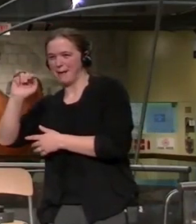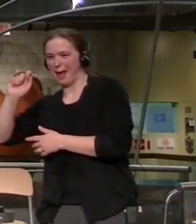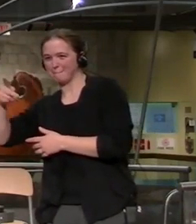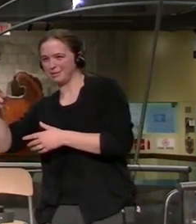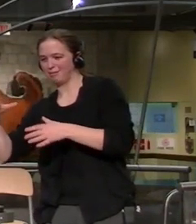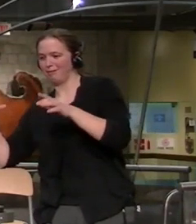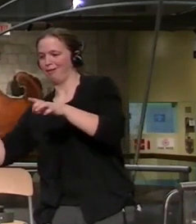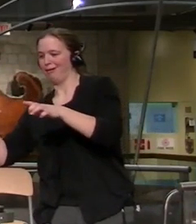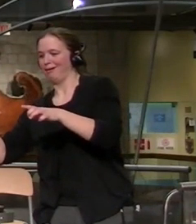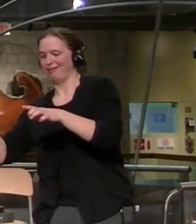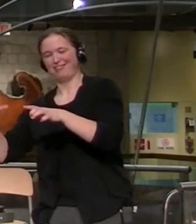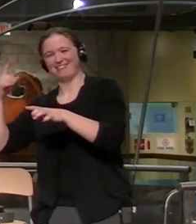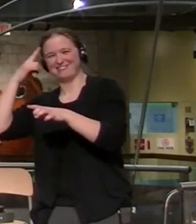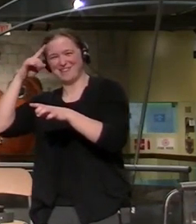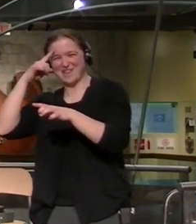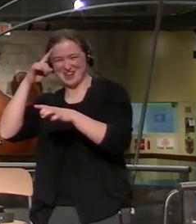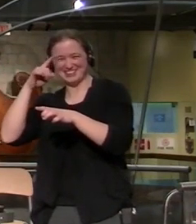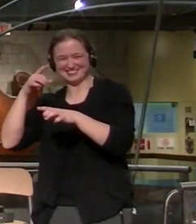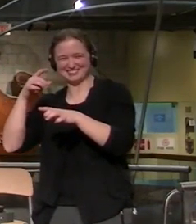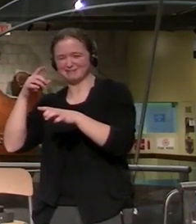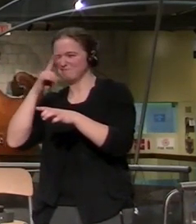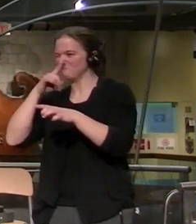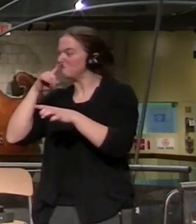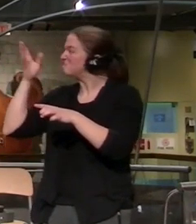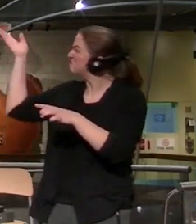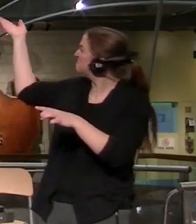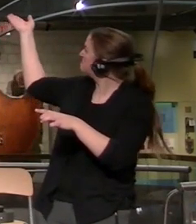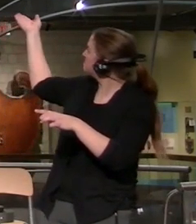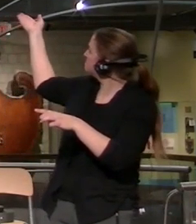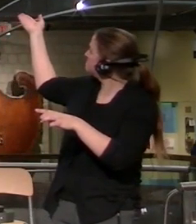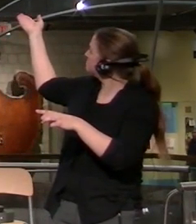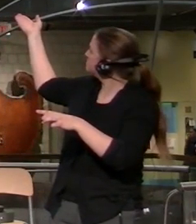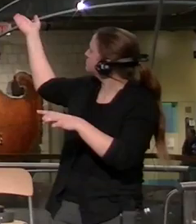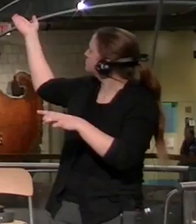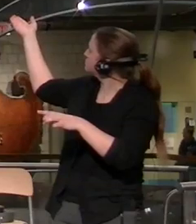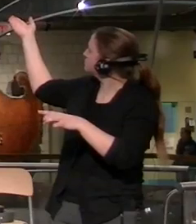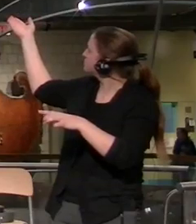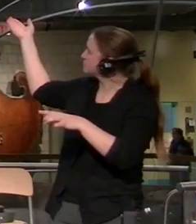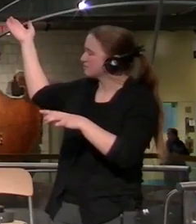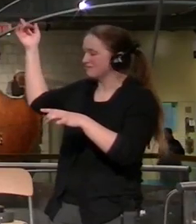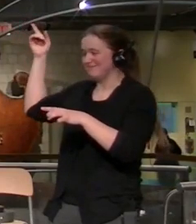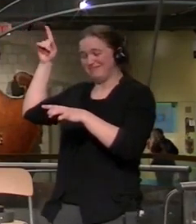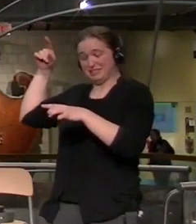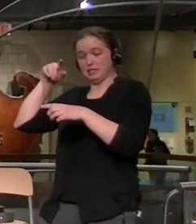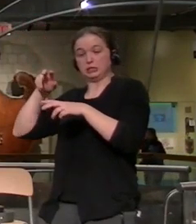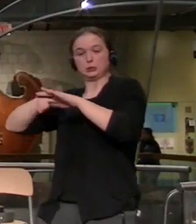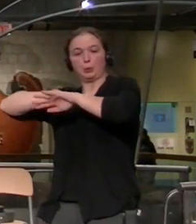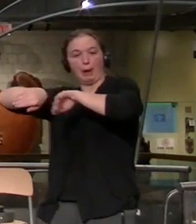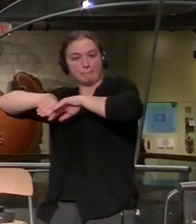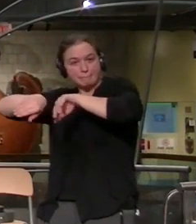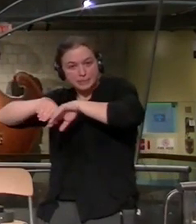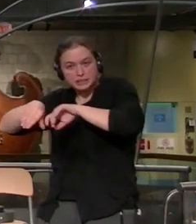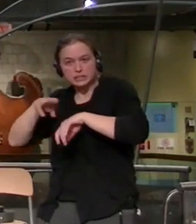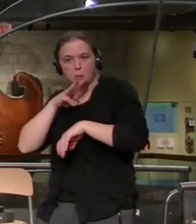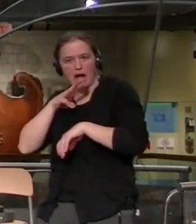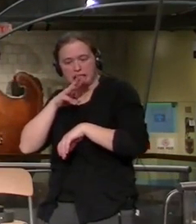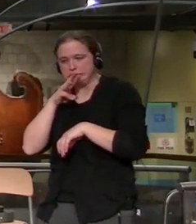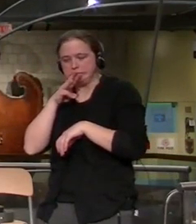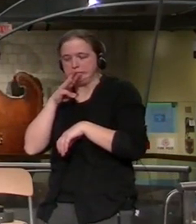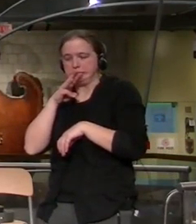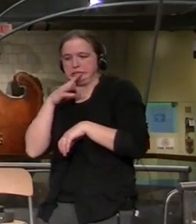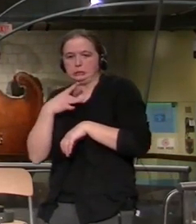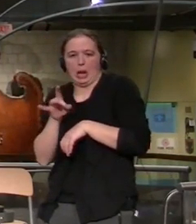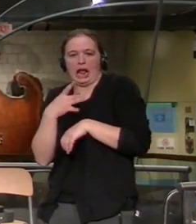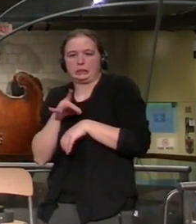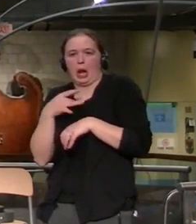into a pool of water, and you ask the rodent to be able to find a platform. Now, rodents in water are not very happy. They're very